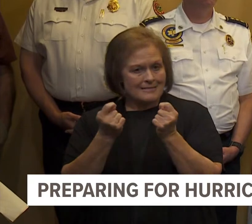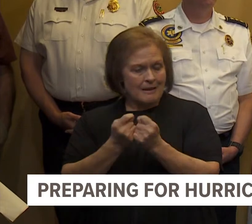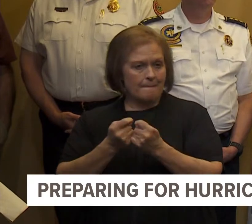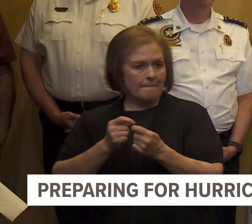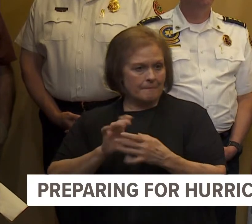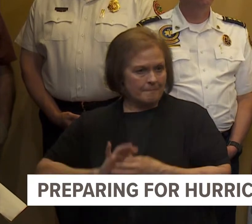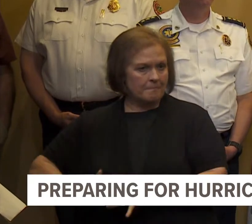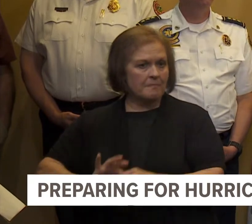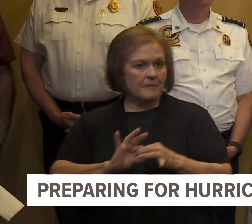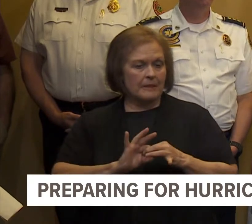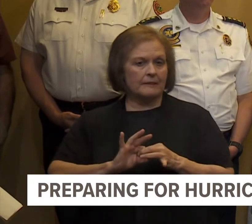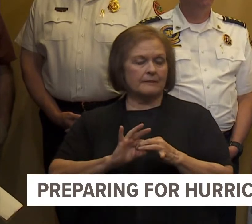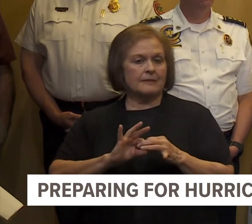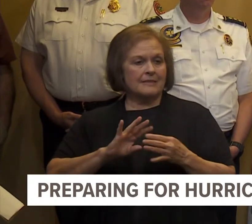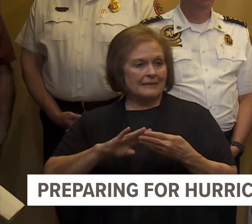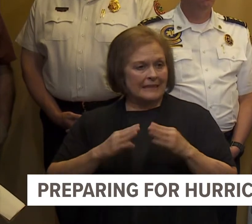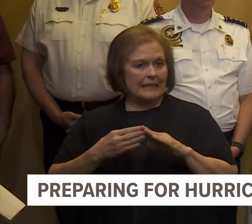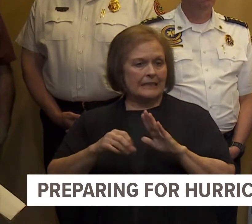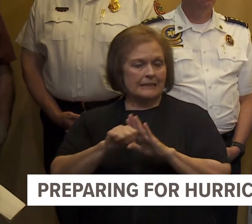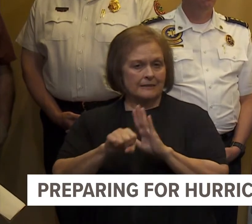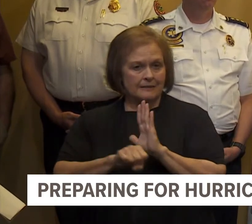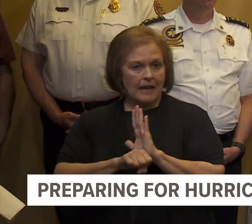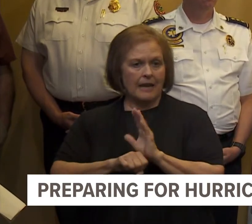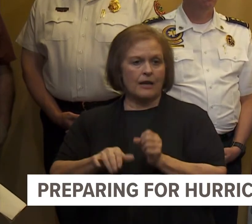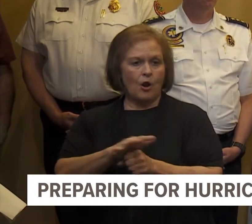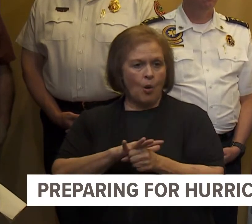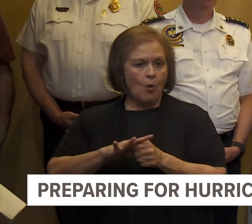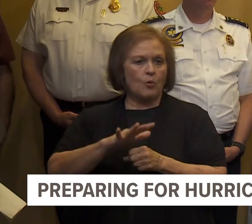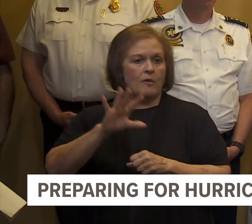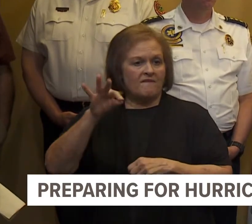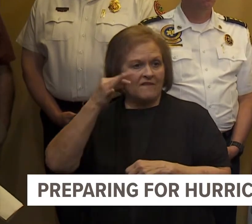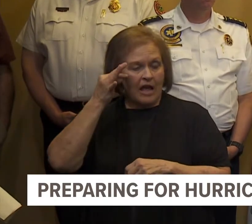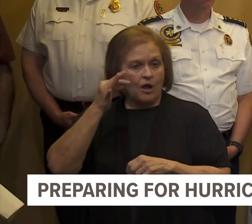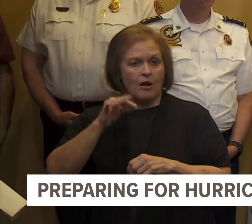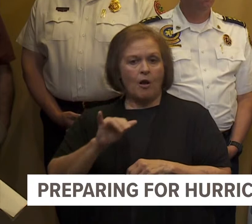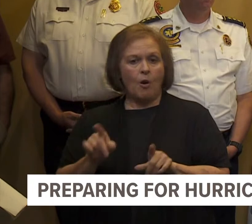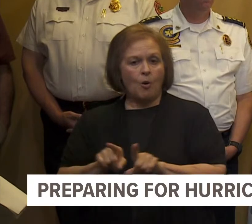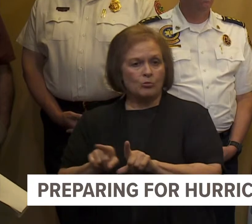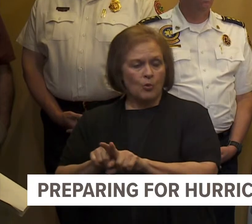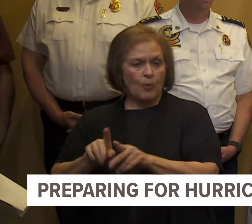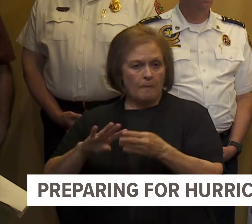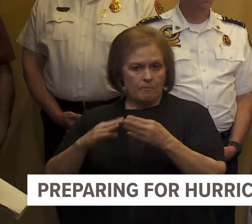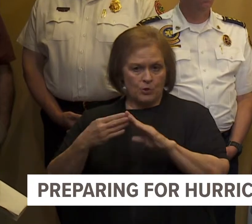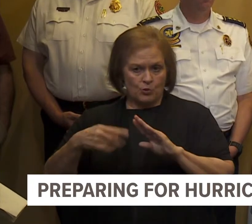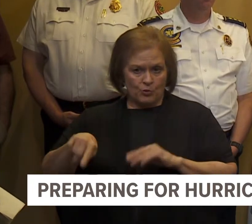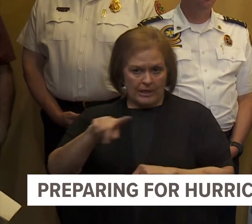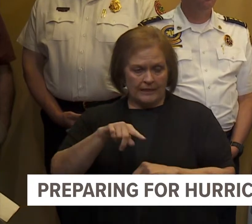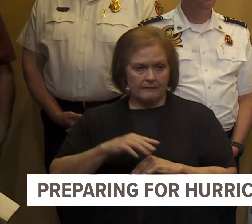collectively, city, state, local, federal, as well as the community.